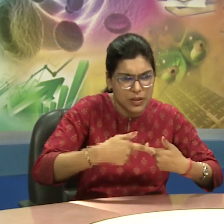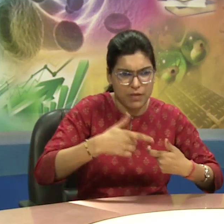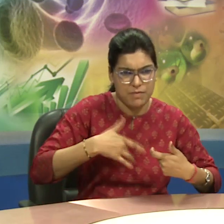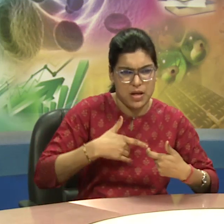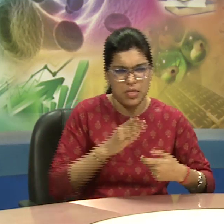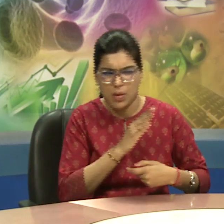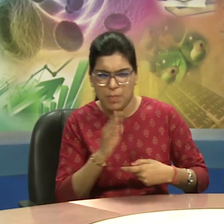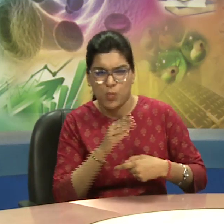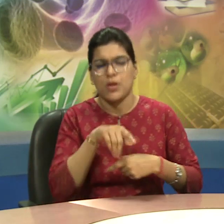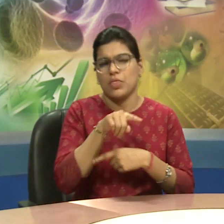not higher